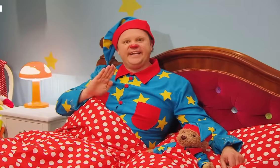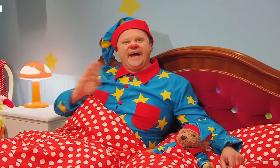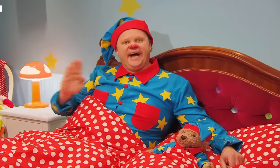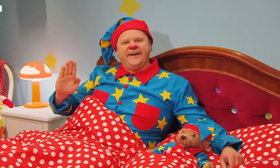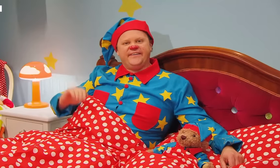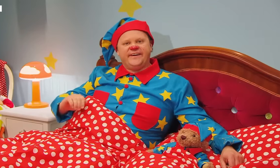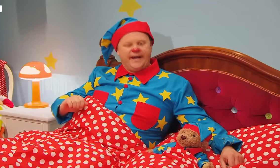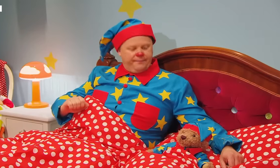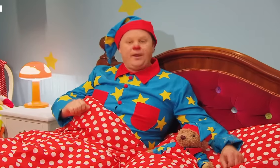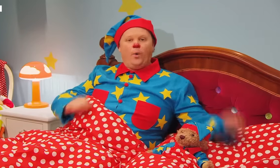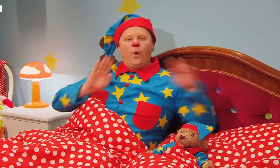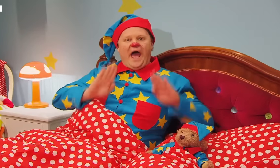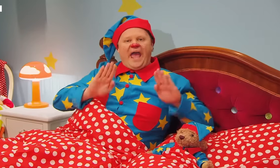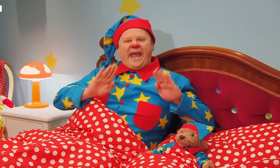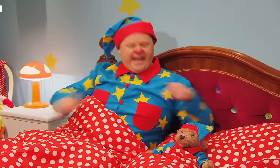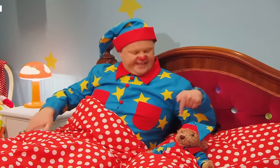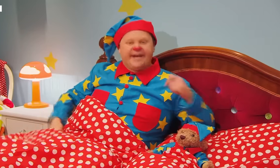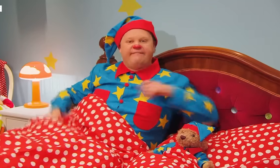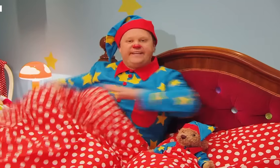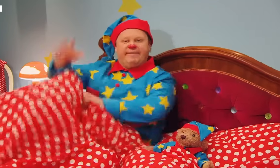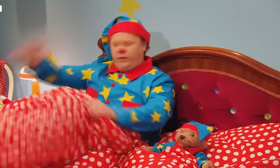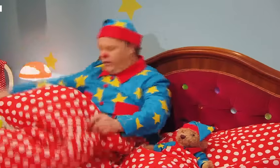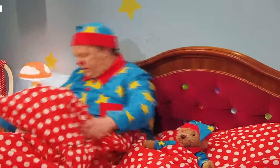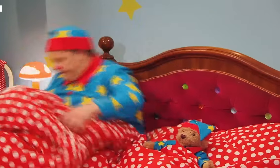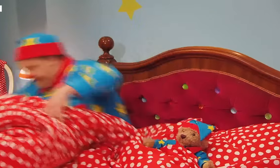No. Wait.